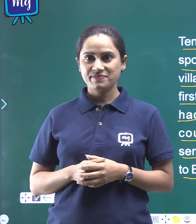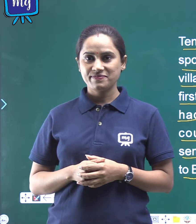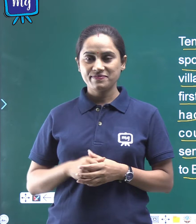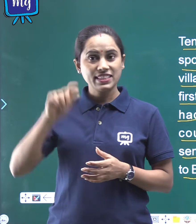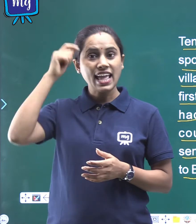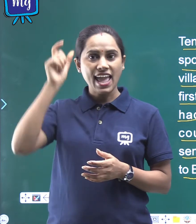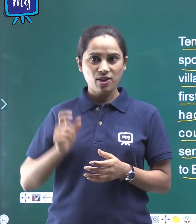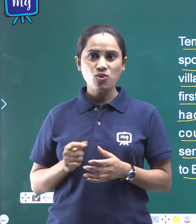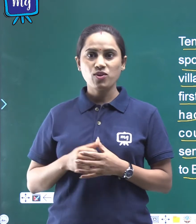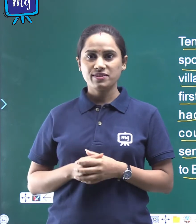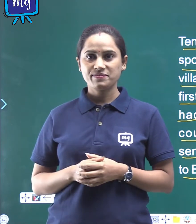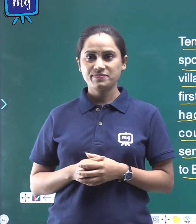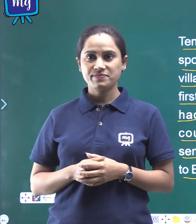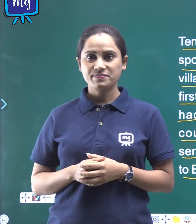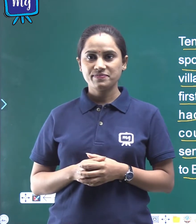ago,